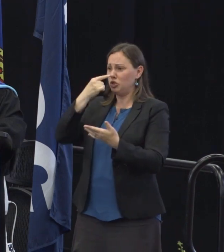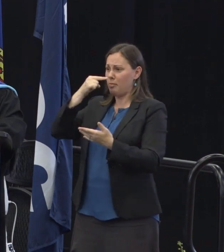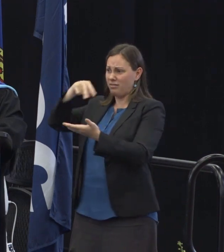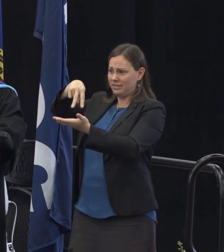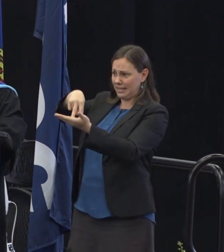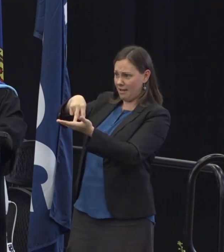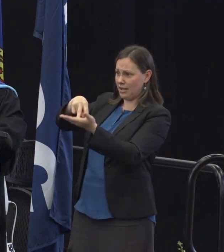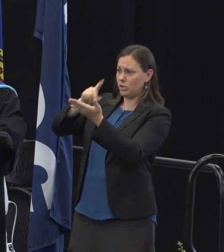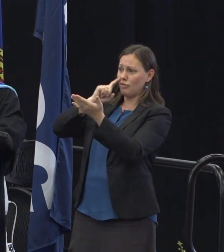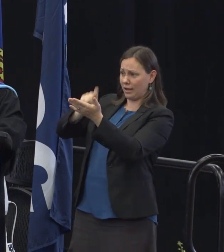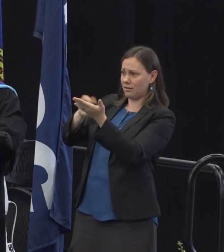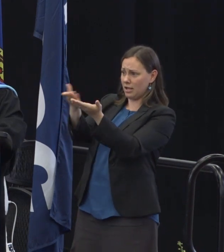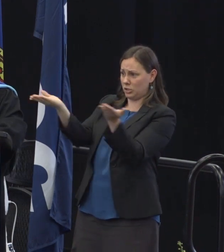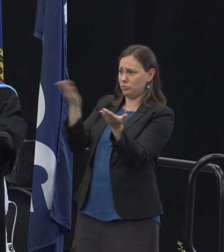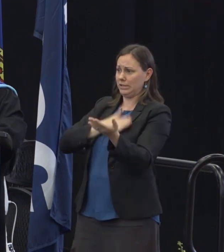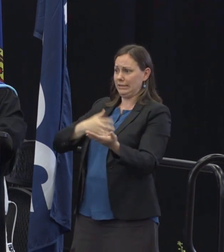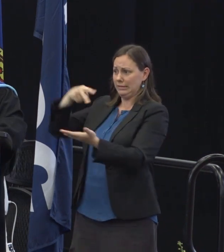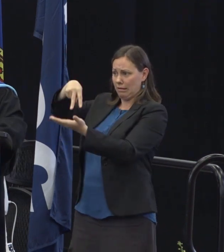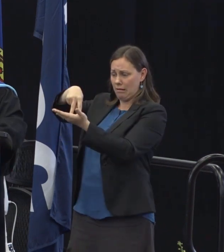to be recognized?